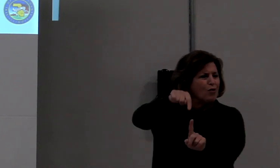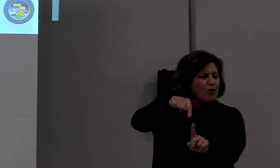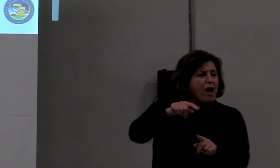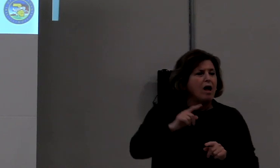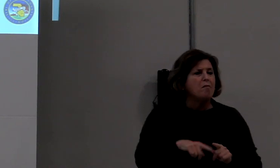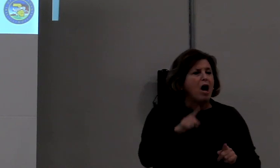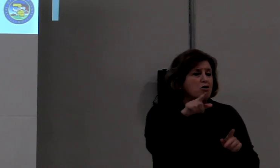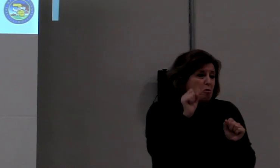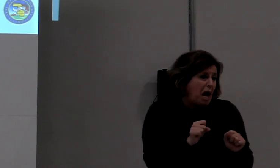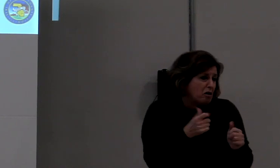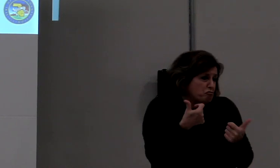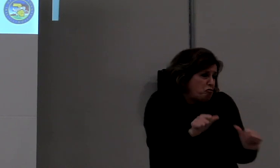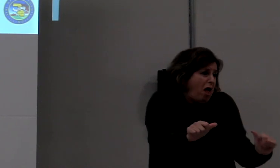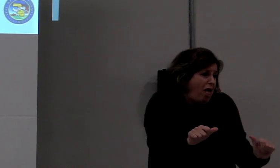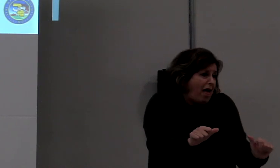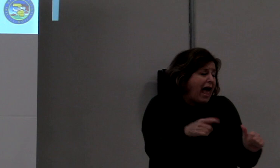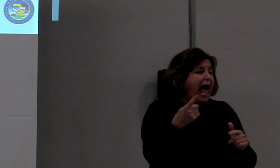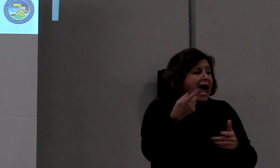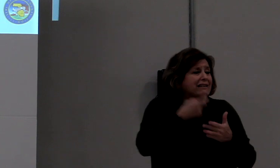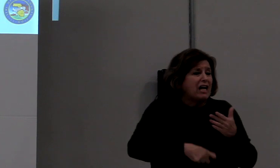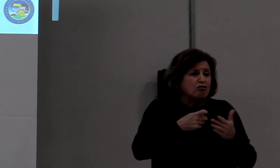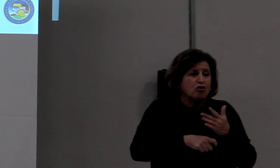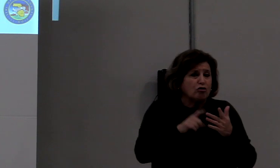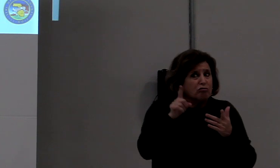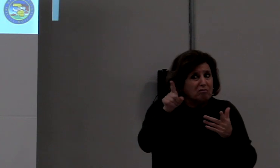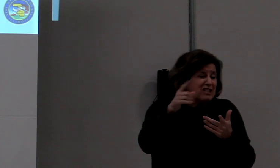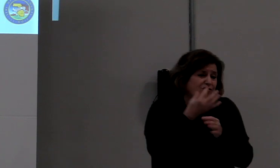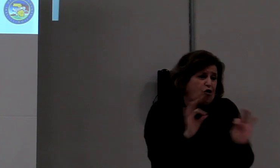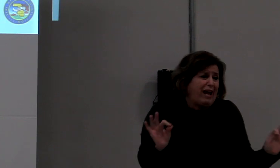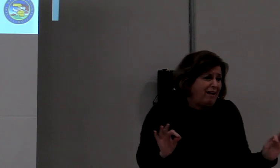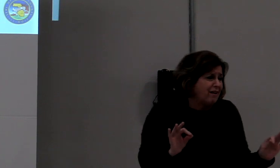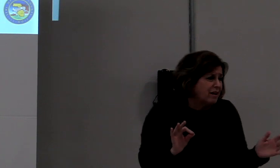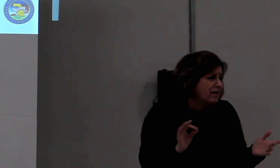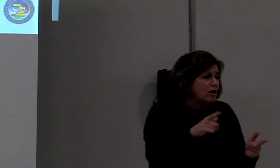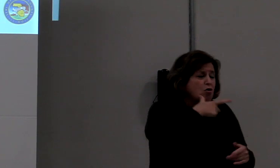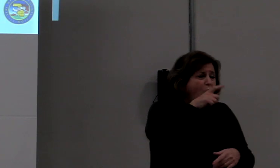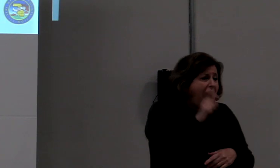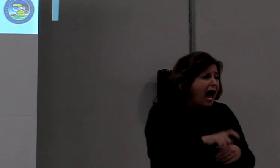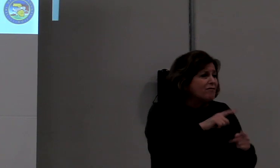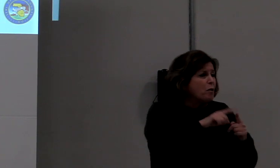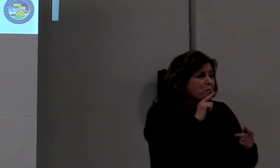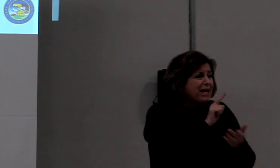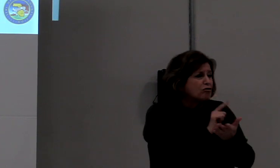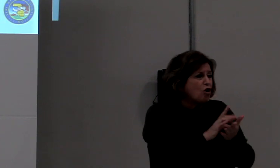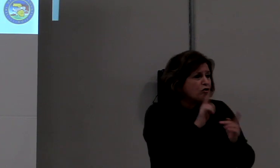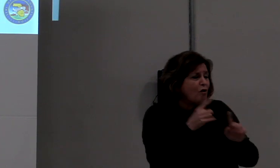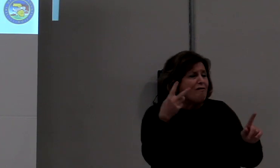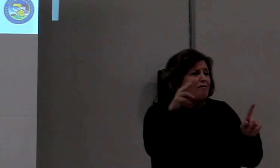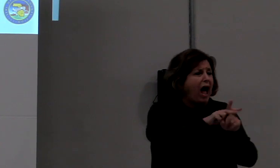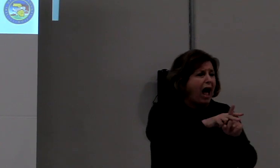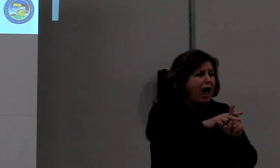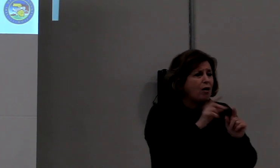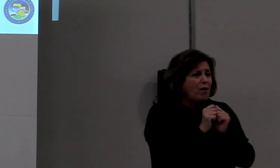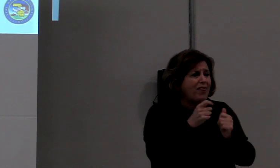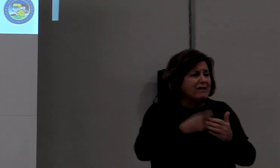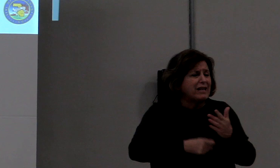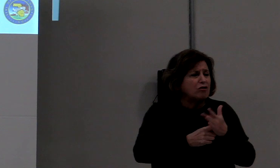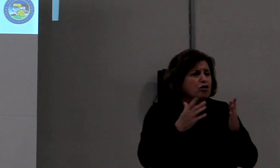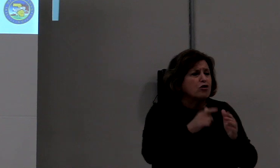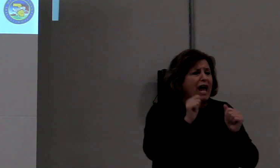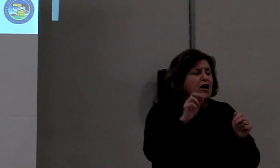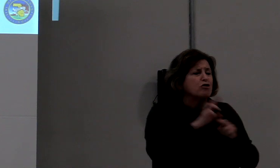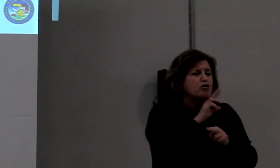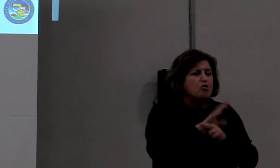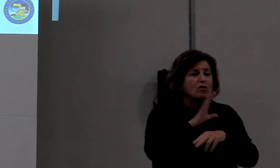But by all means, you can do it. And again, the assessor is free. You do not need to be an attorney to file at the assessor. You can